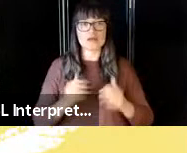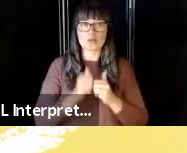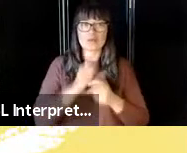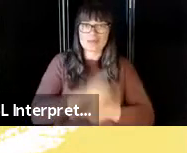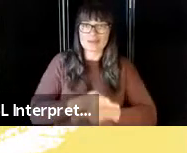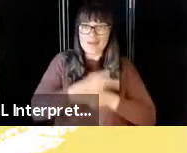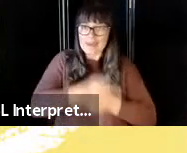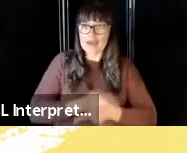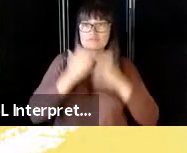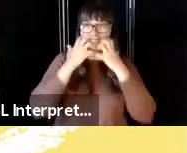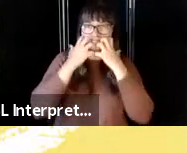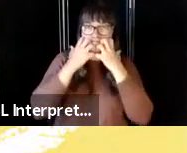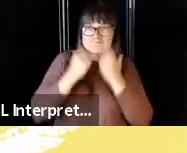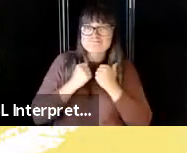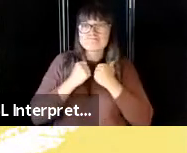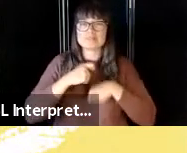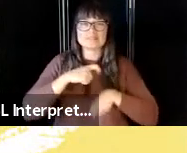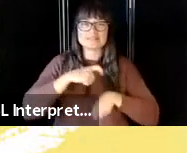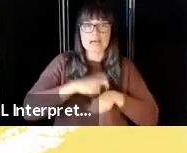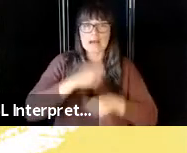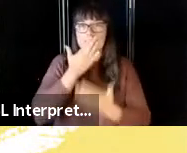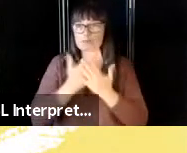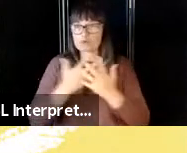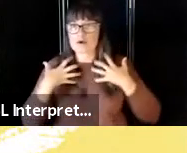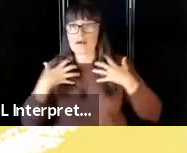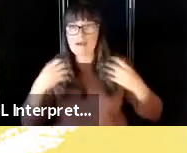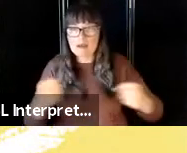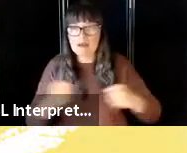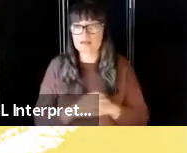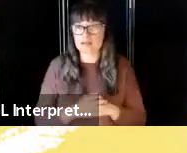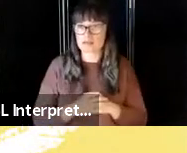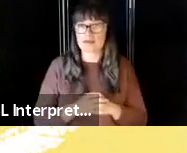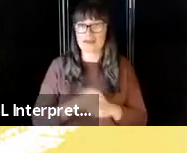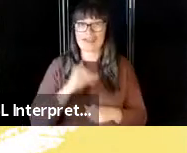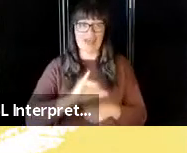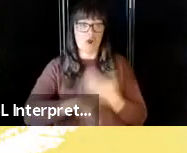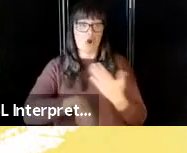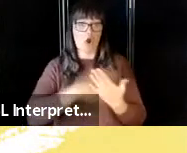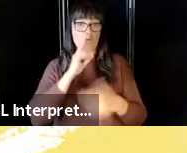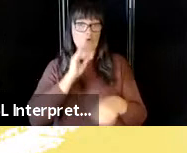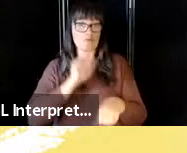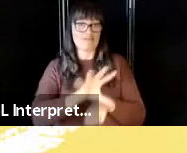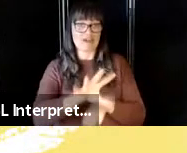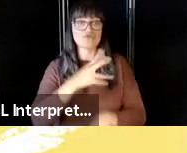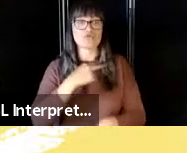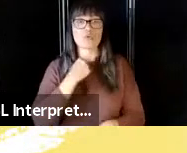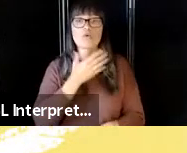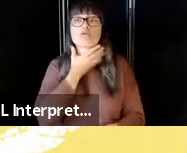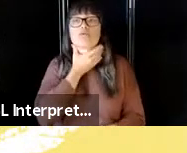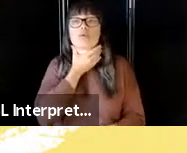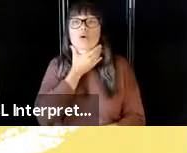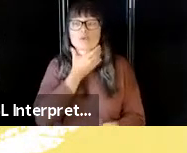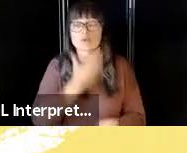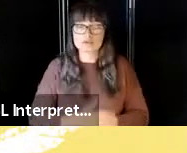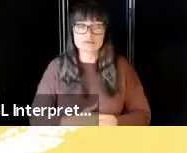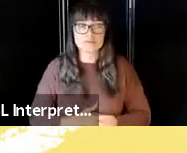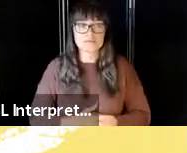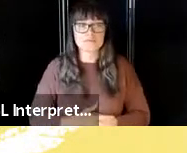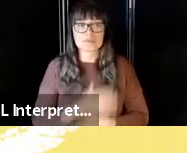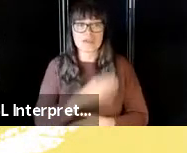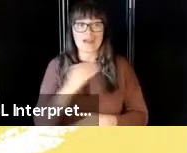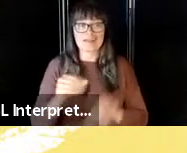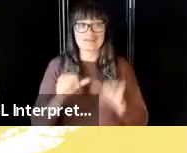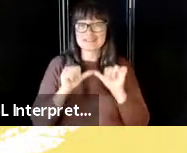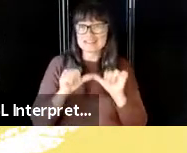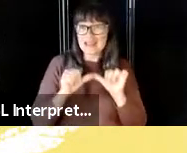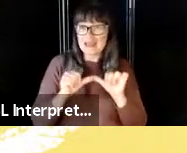care and with time and with good health, right? And that all is gonna affect your throat. So this also has to do with stamina.